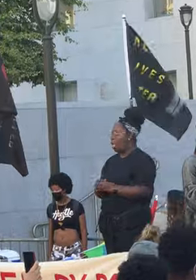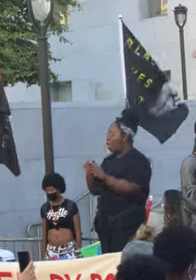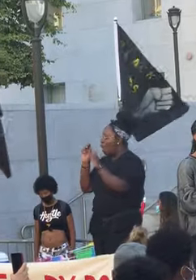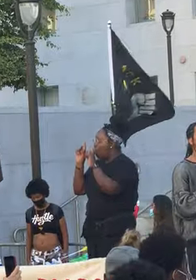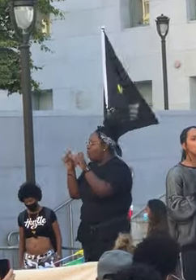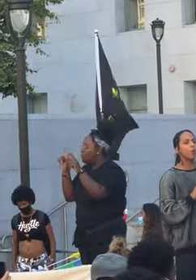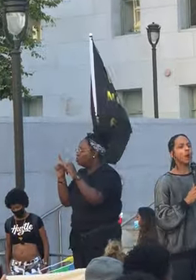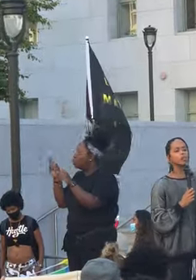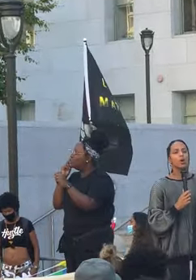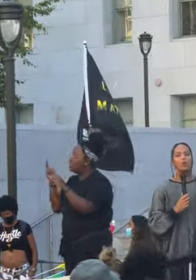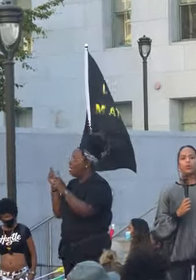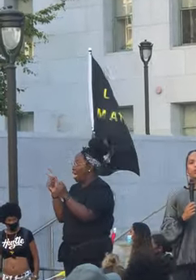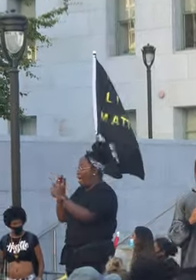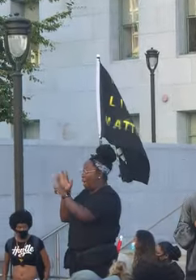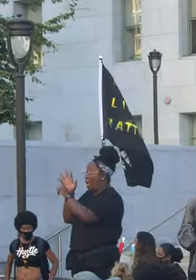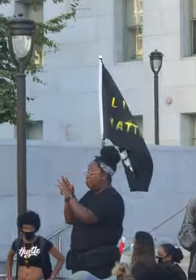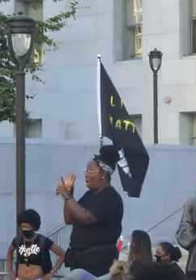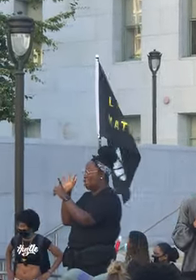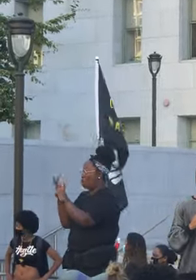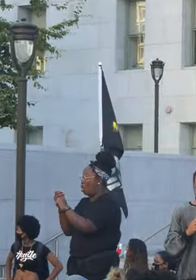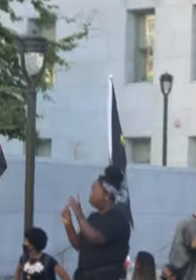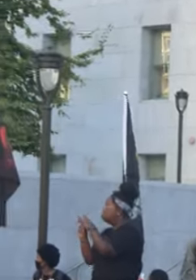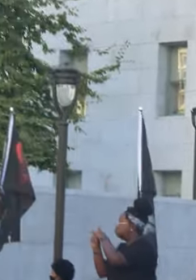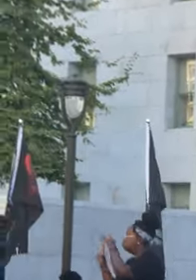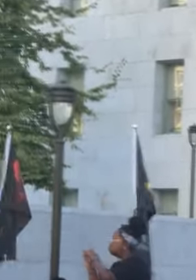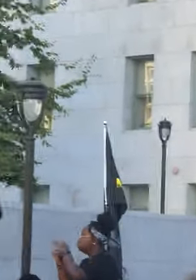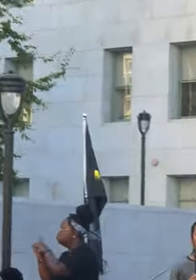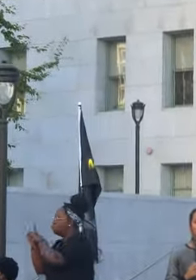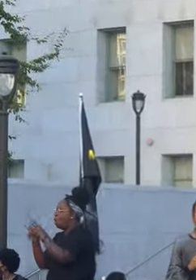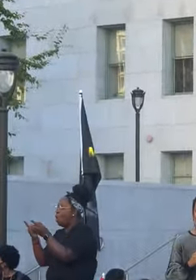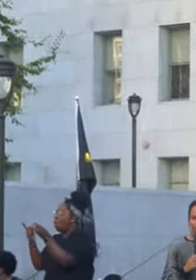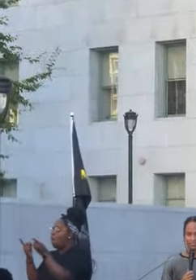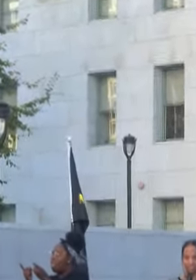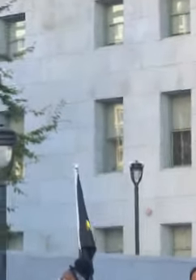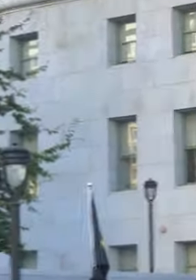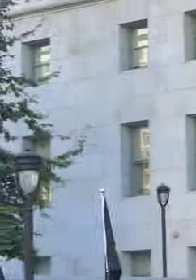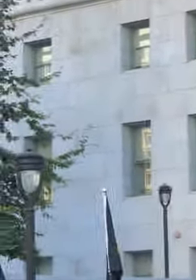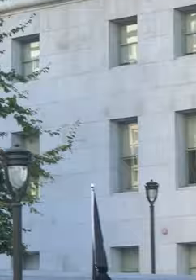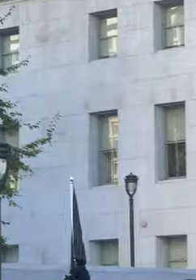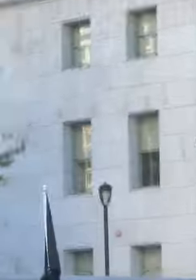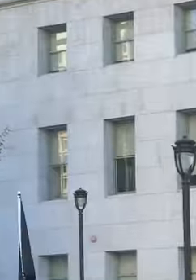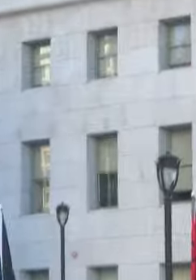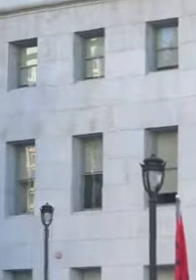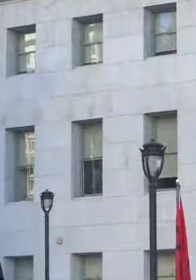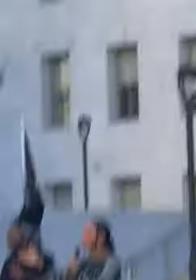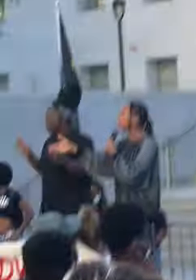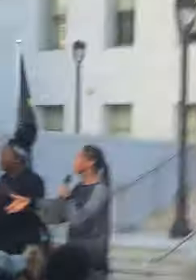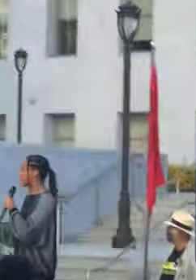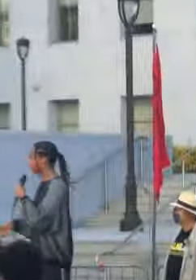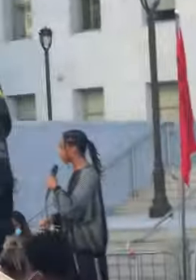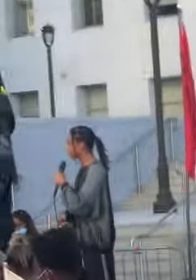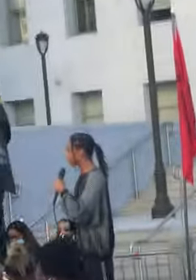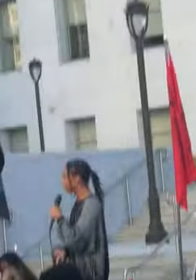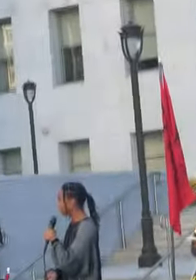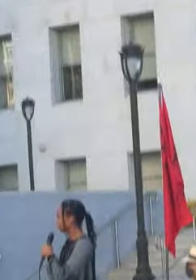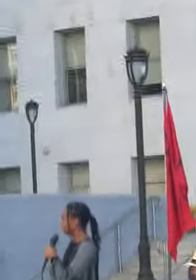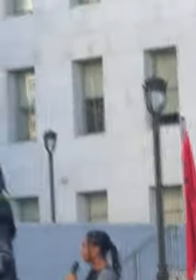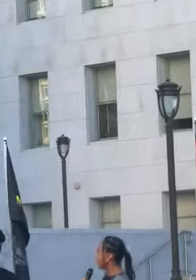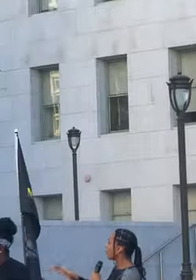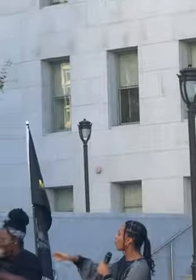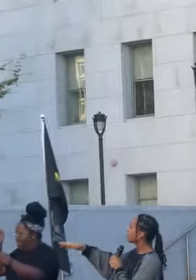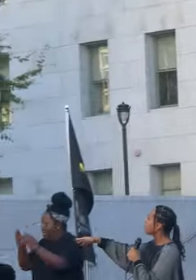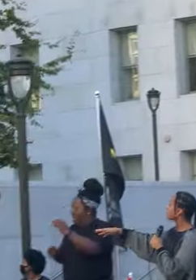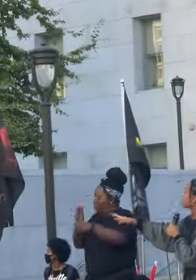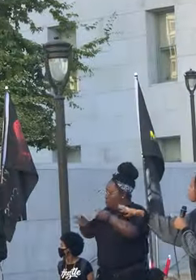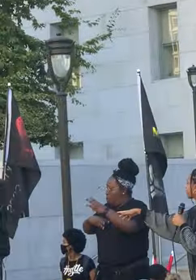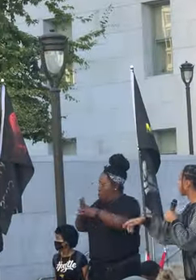of pop culture was, what happens after the revolution? What happens in the apocalypse?